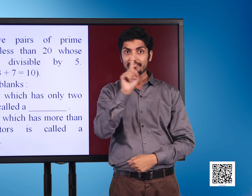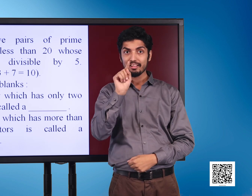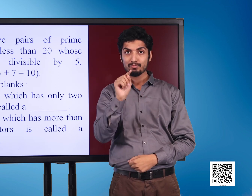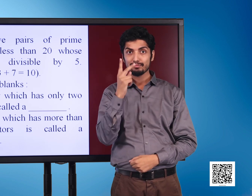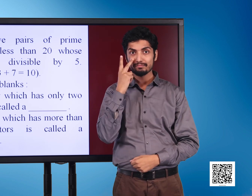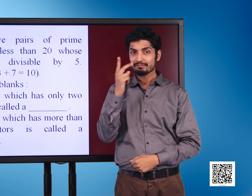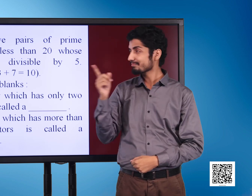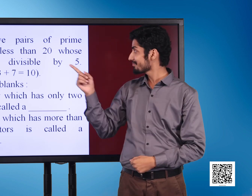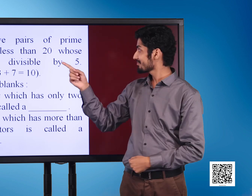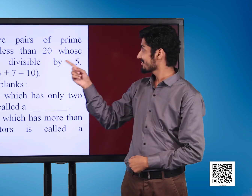11.